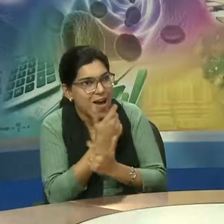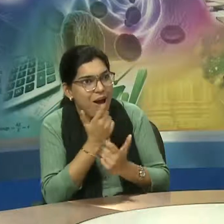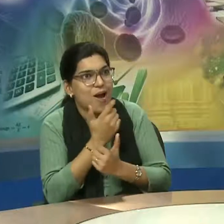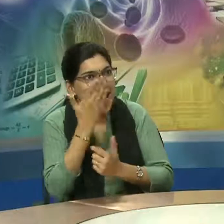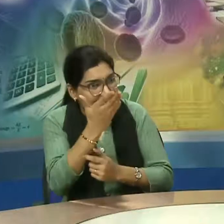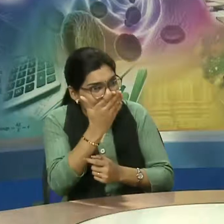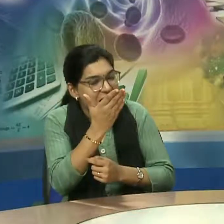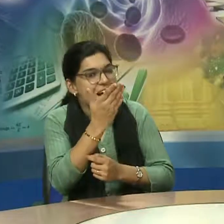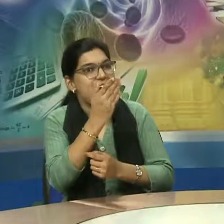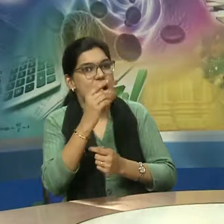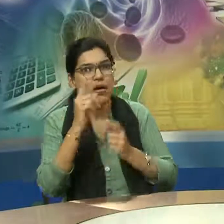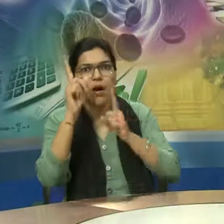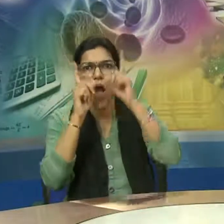from their heart